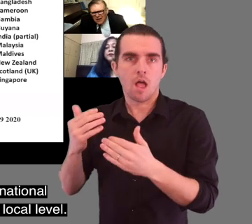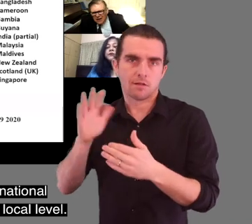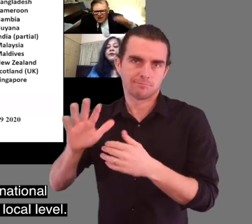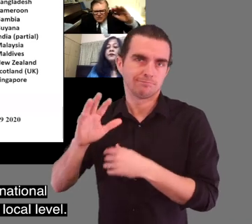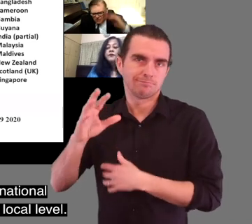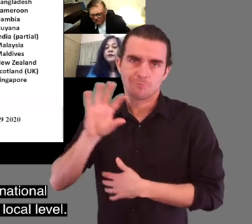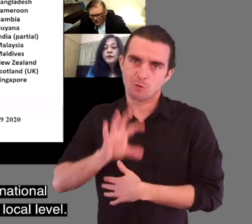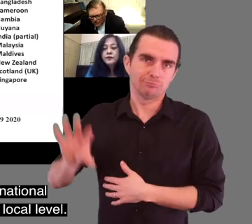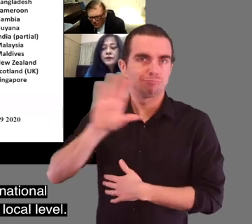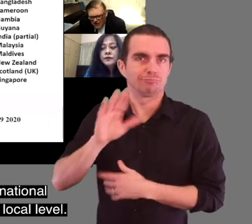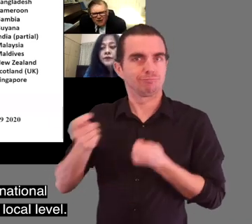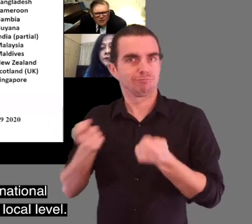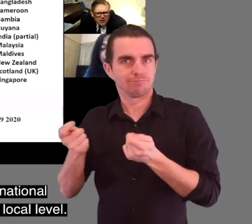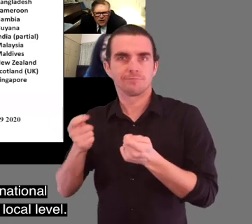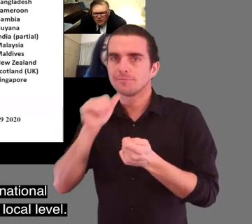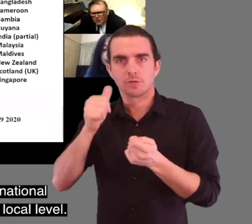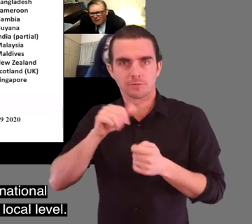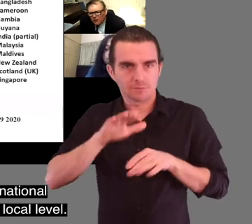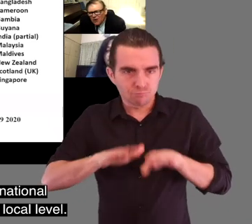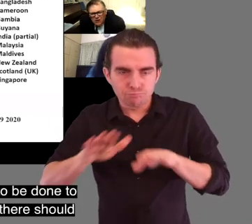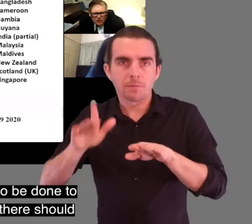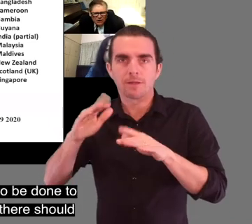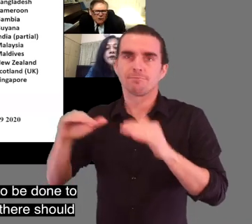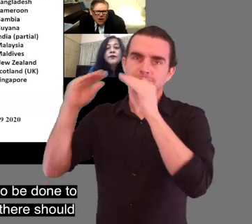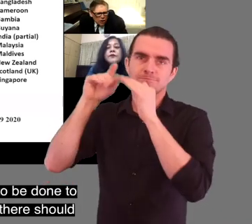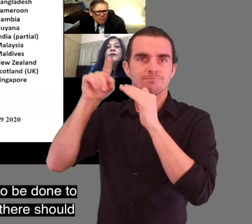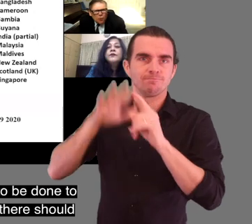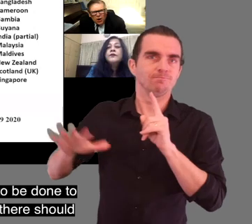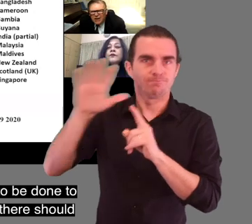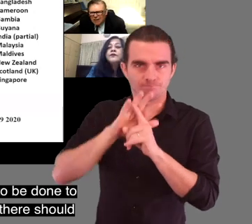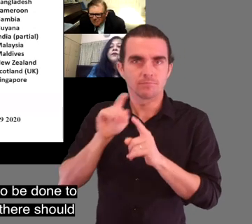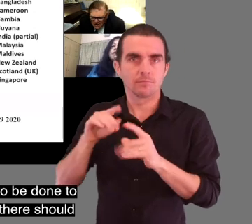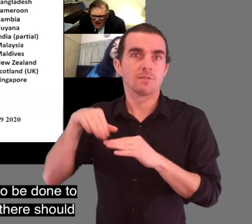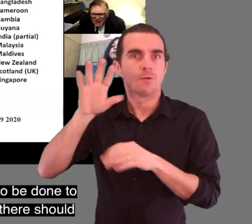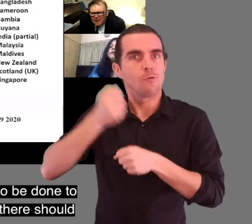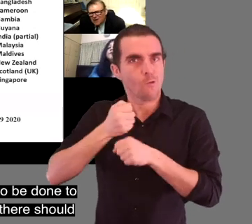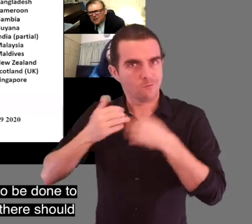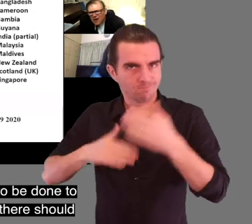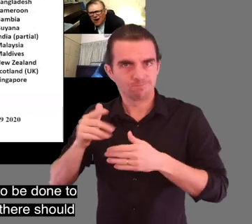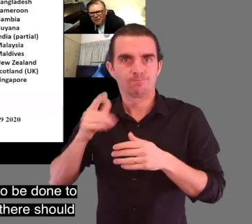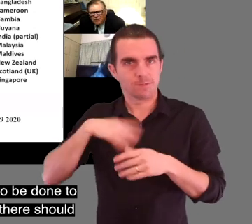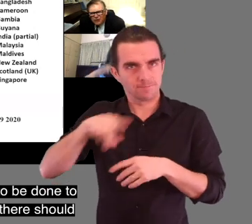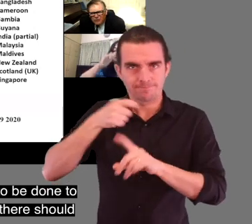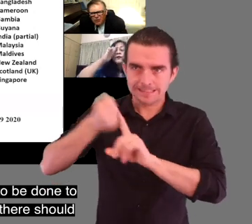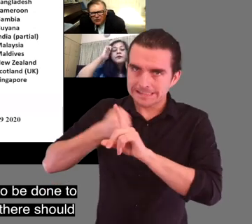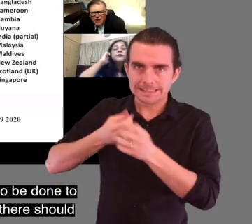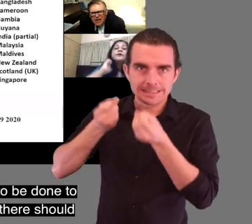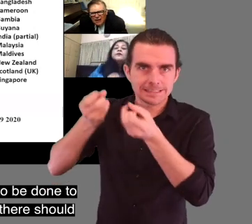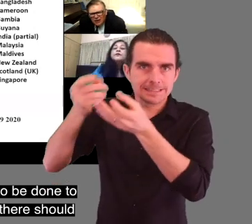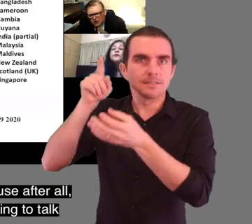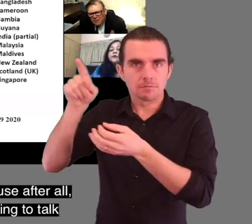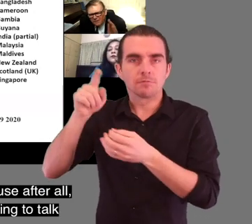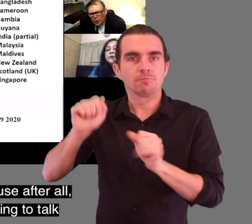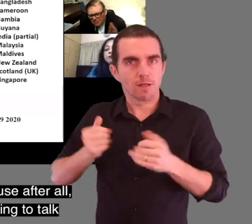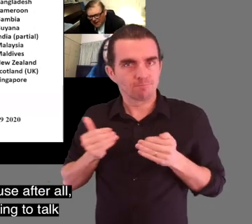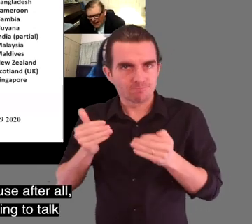at a national level and not down at the local level. So a lot more work needs to be done to get our views across. And there